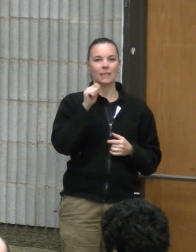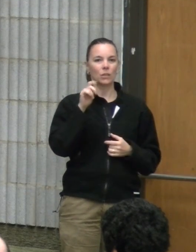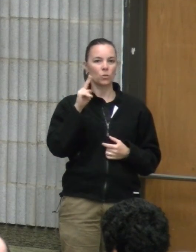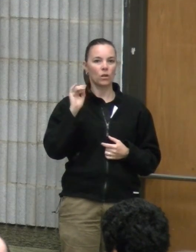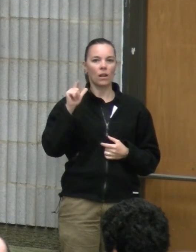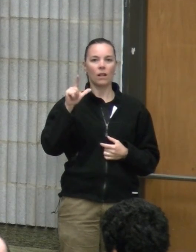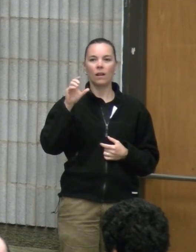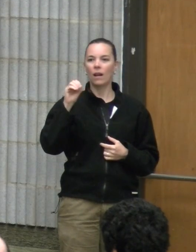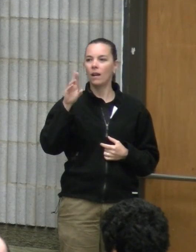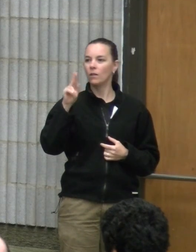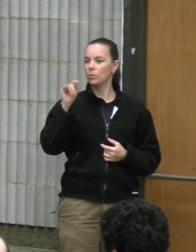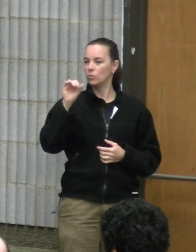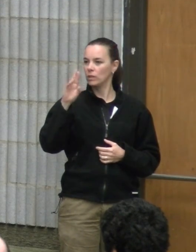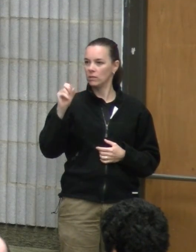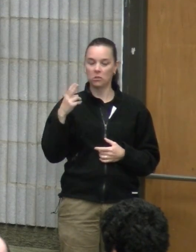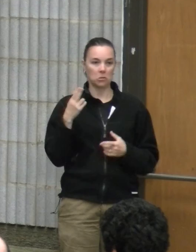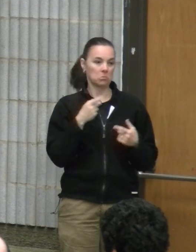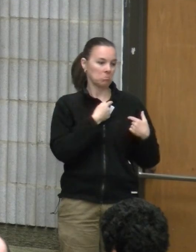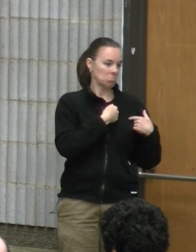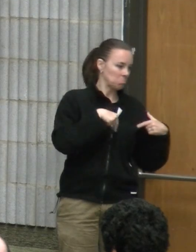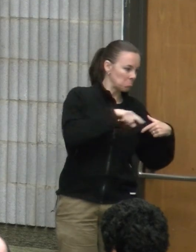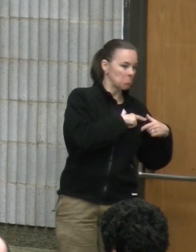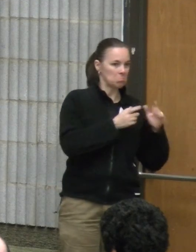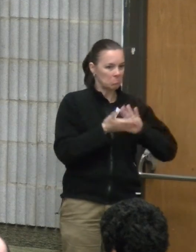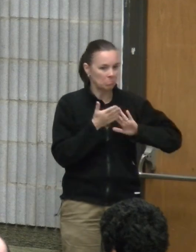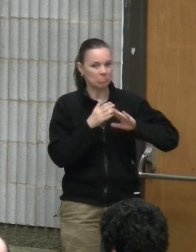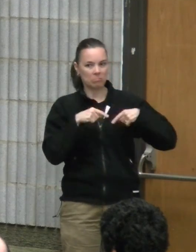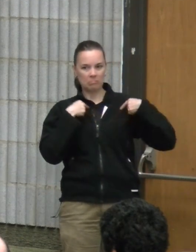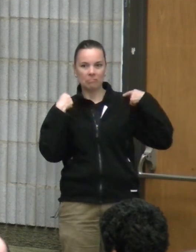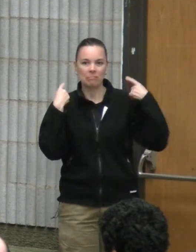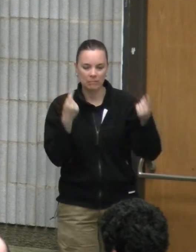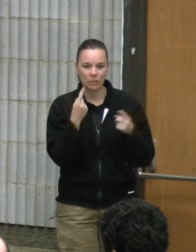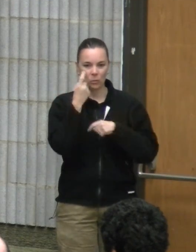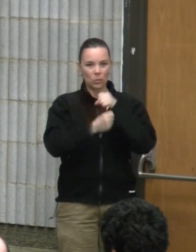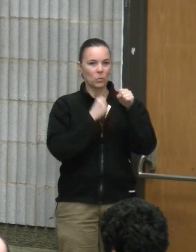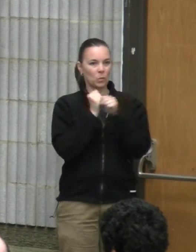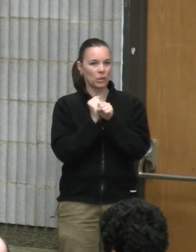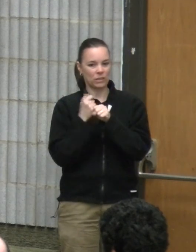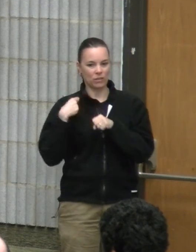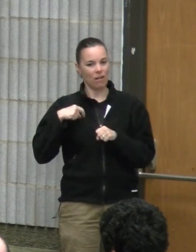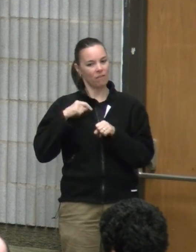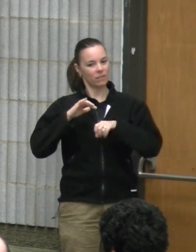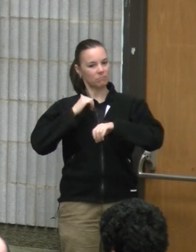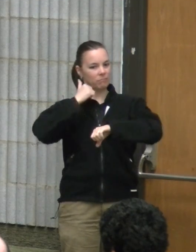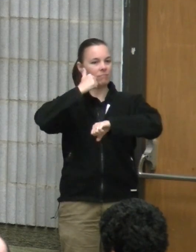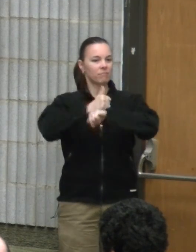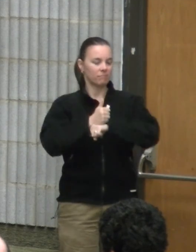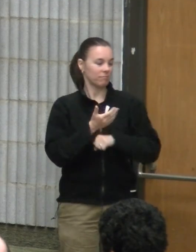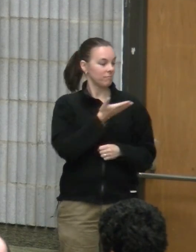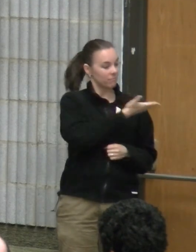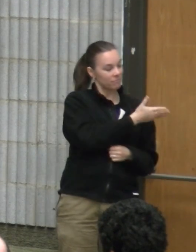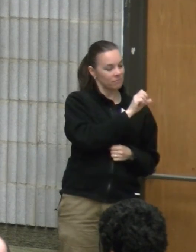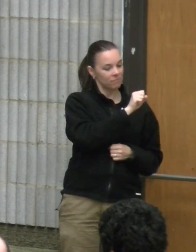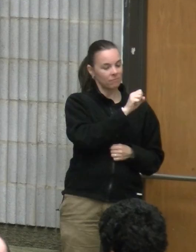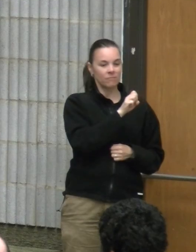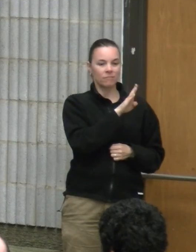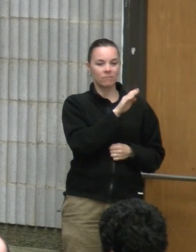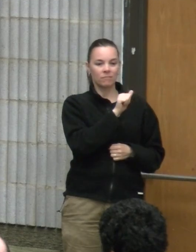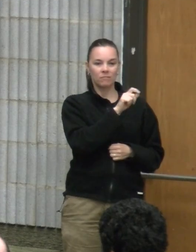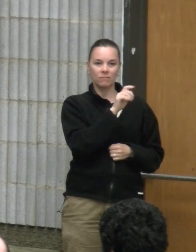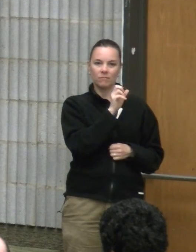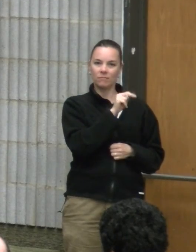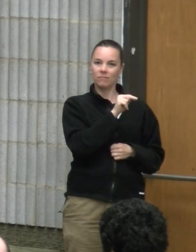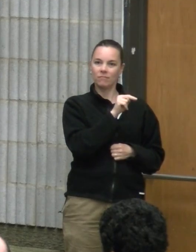I've been putting together this conference for the last year with Sebastian, who's also a director and also a founder.